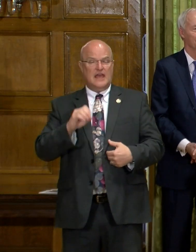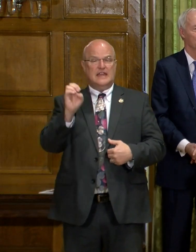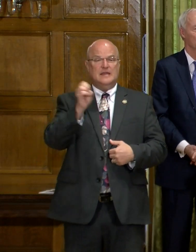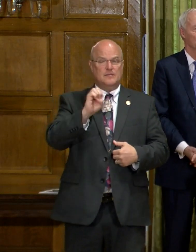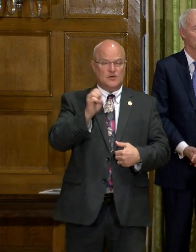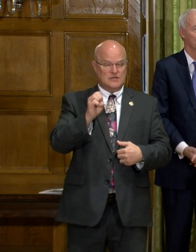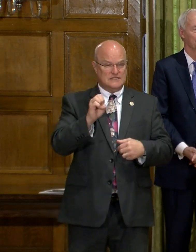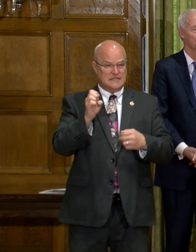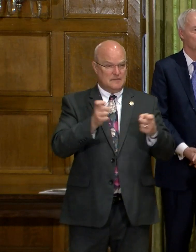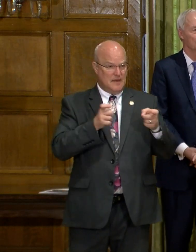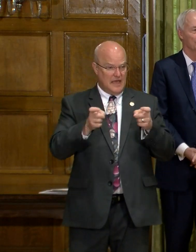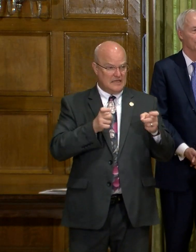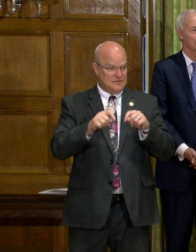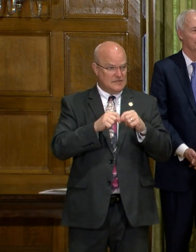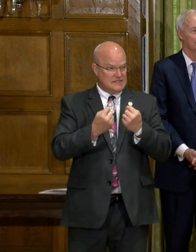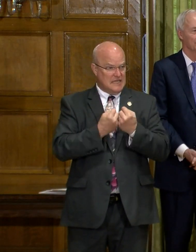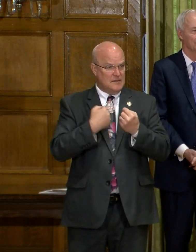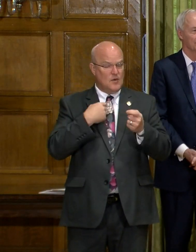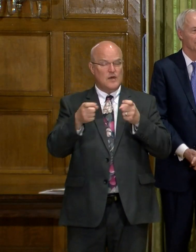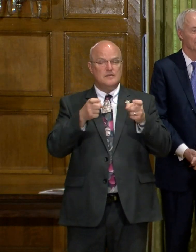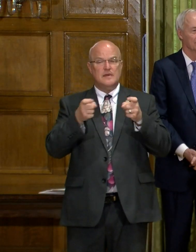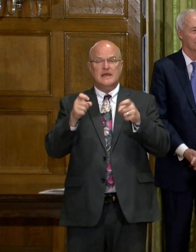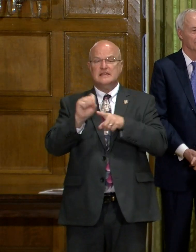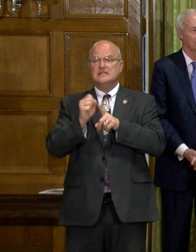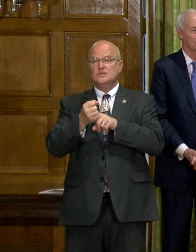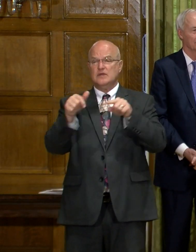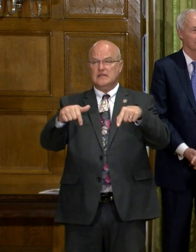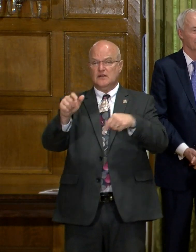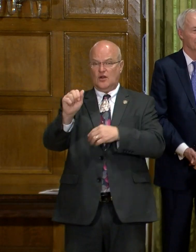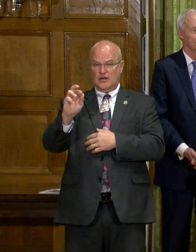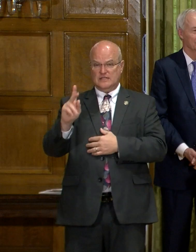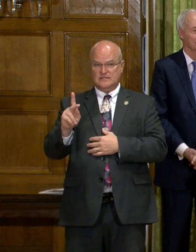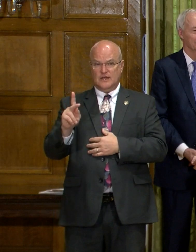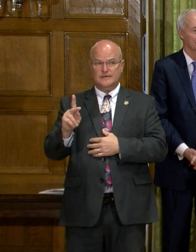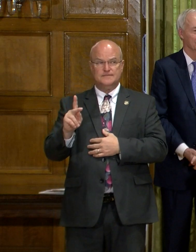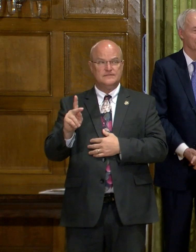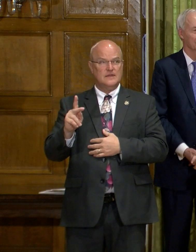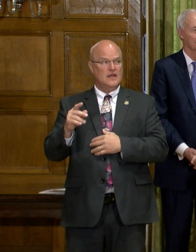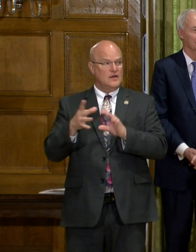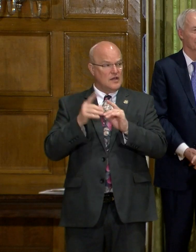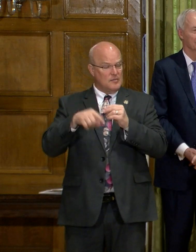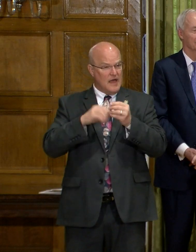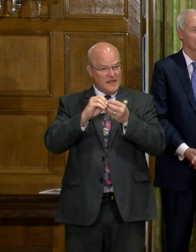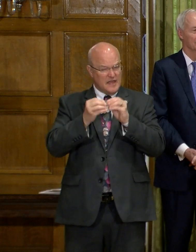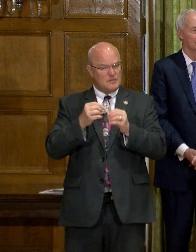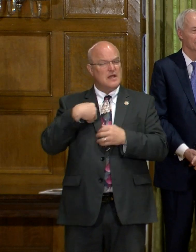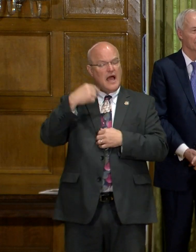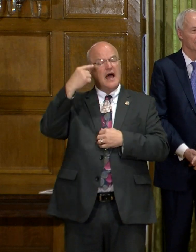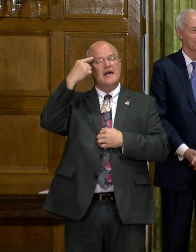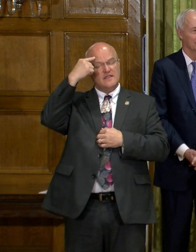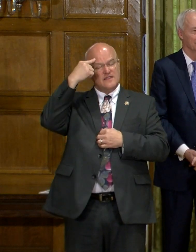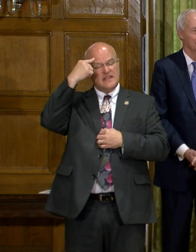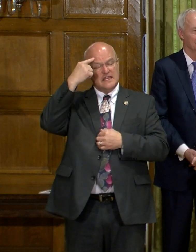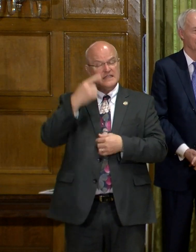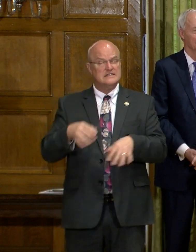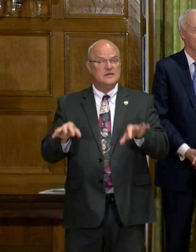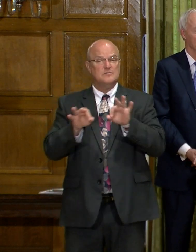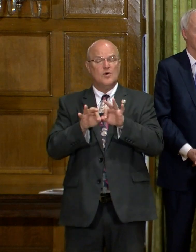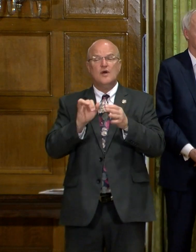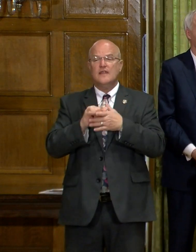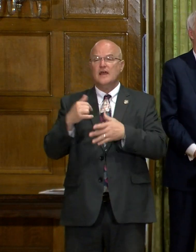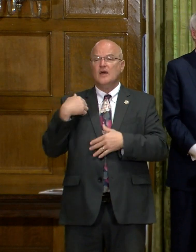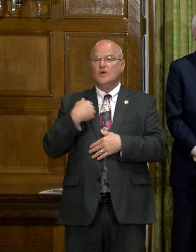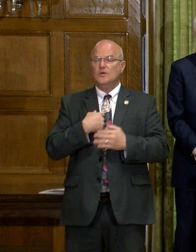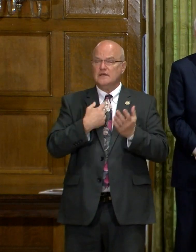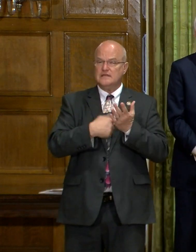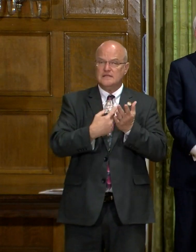Emergency Management as we manage the situation in Arkansas. As we talk about the numbers, I think it's also important that we